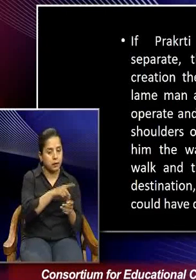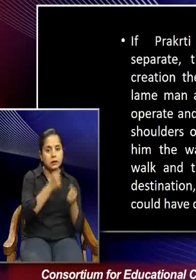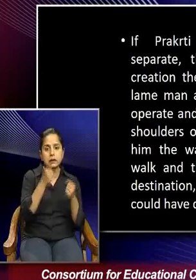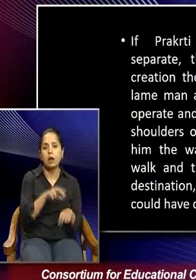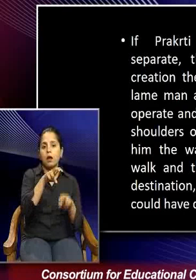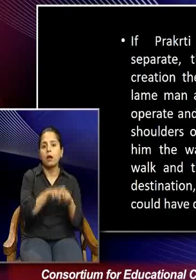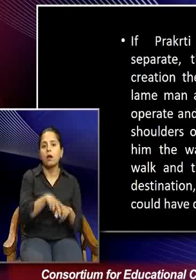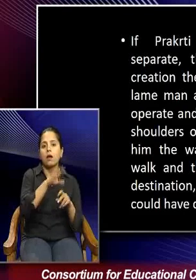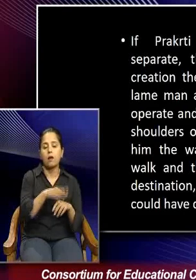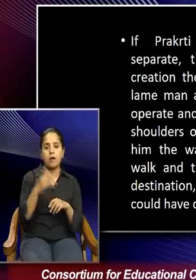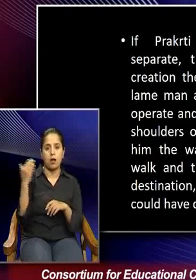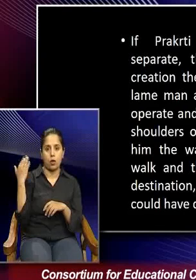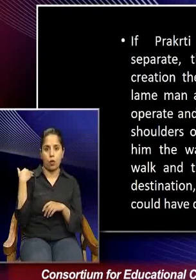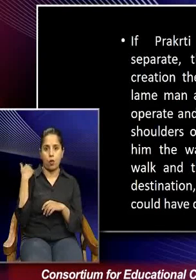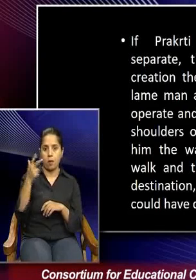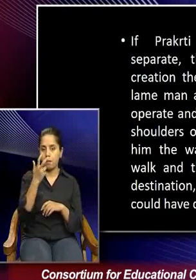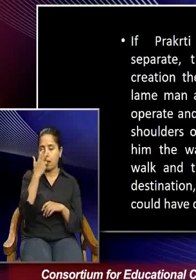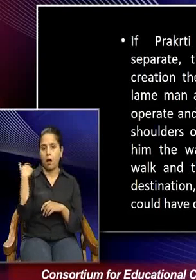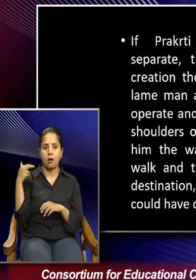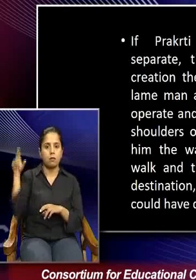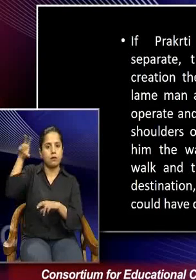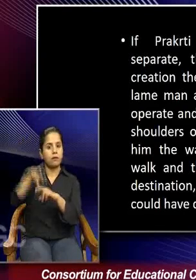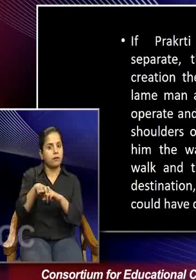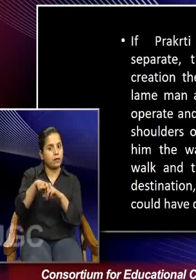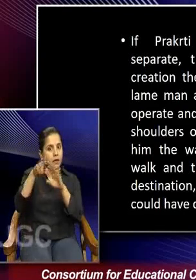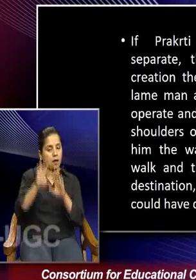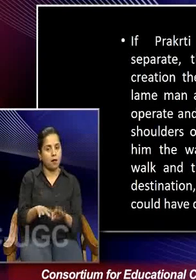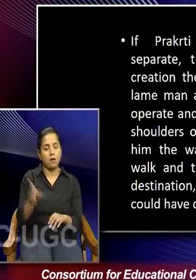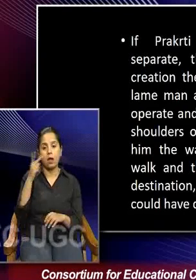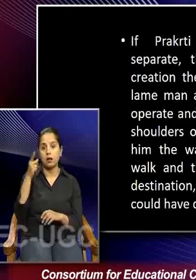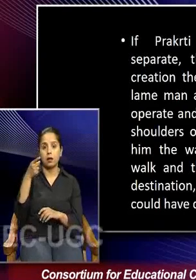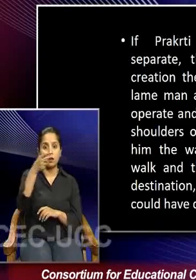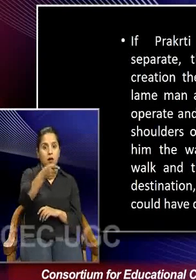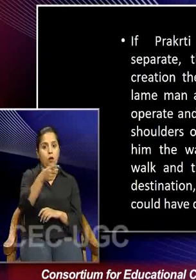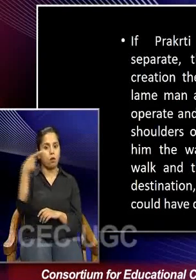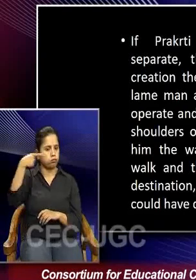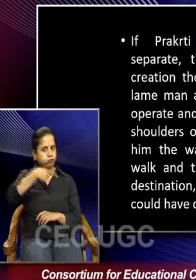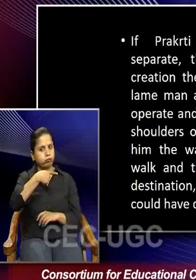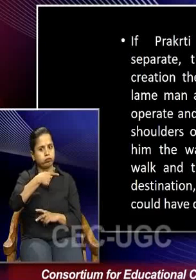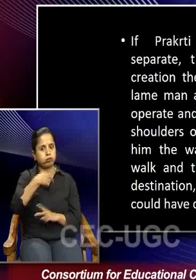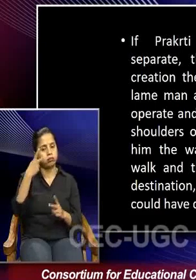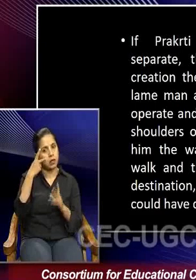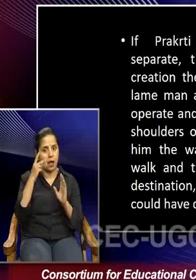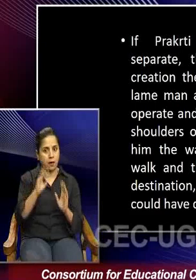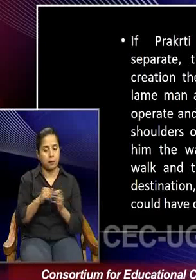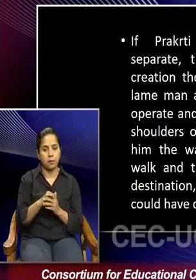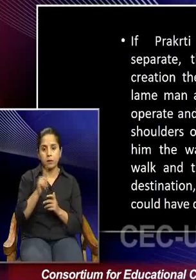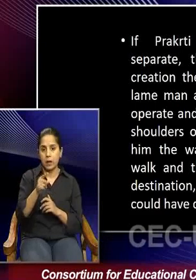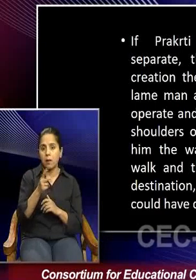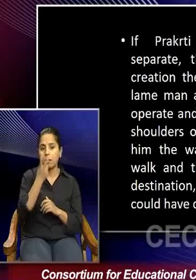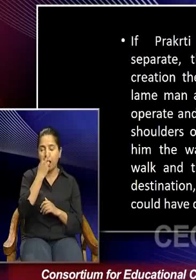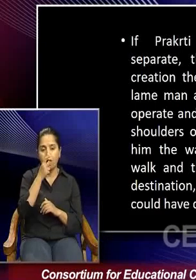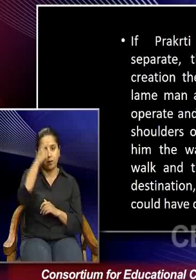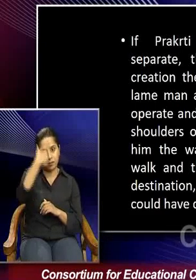the shoulder of the blind man and point to him the way, while the blind